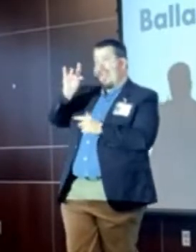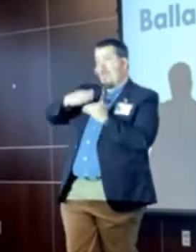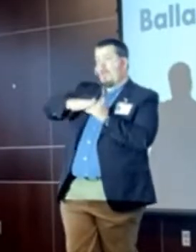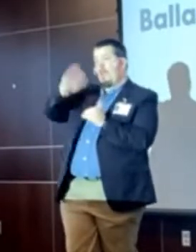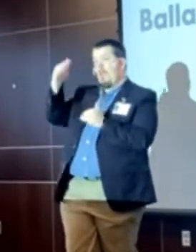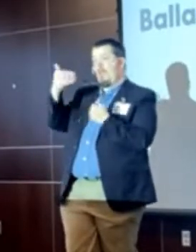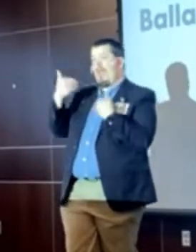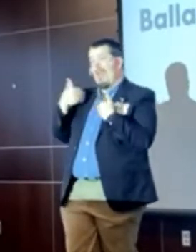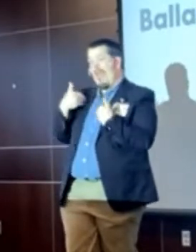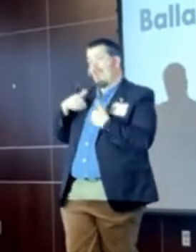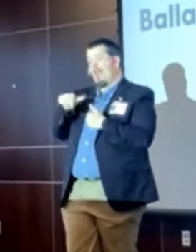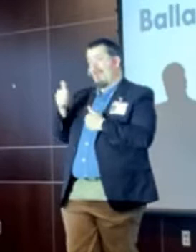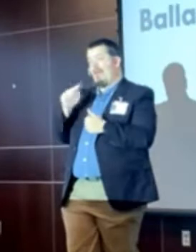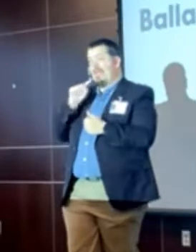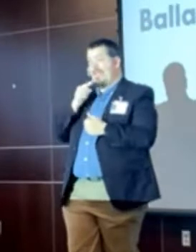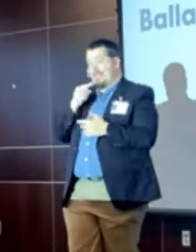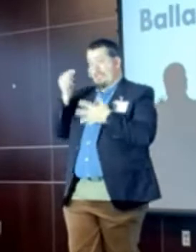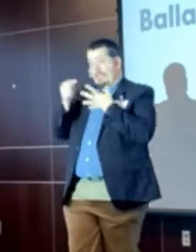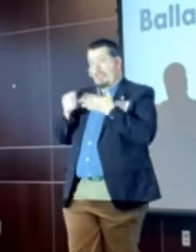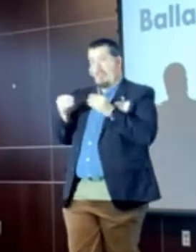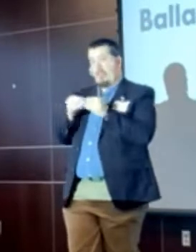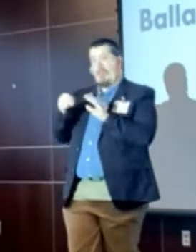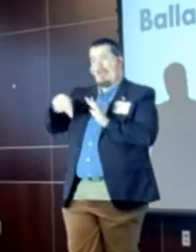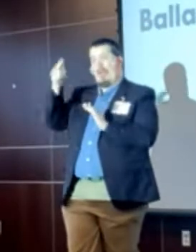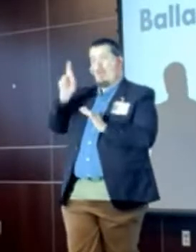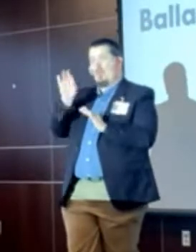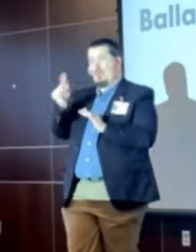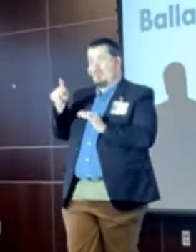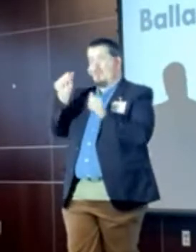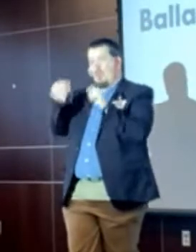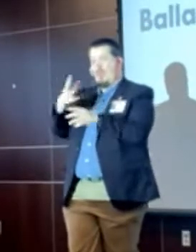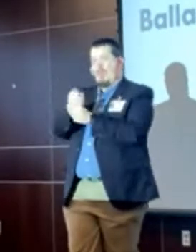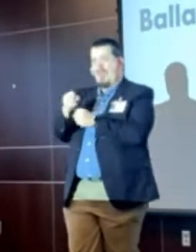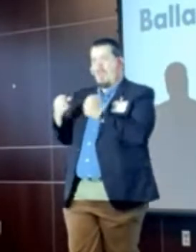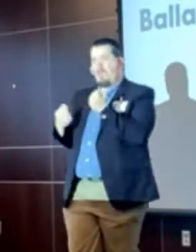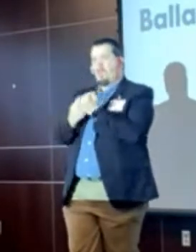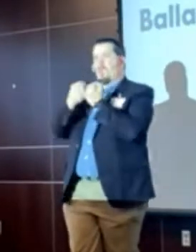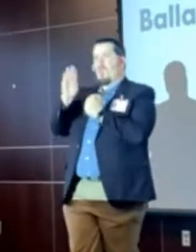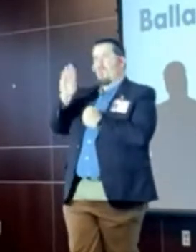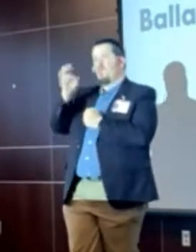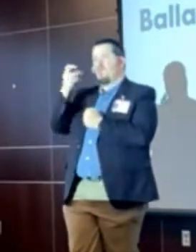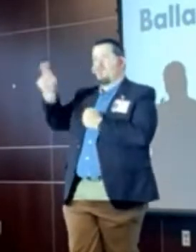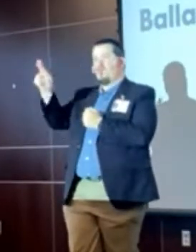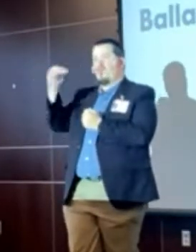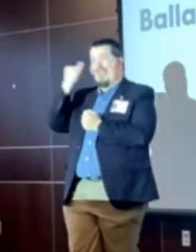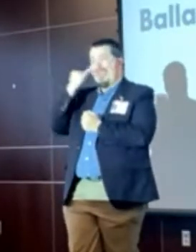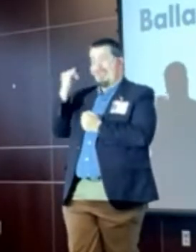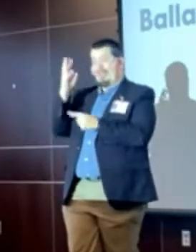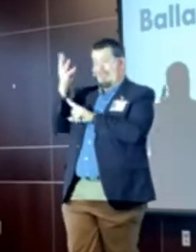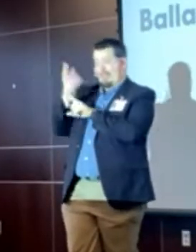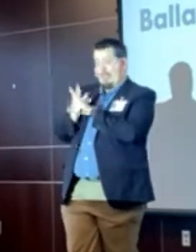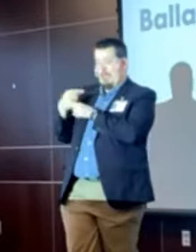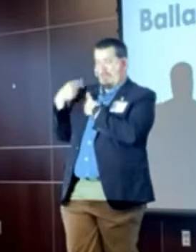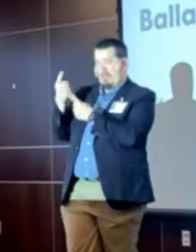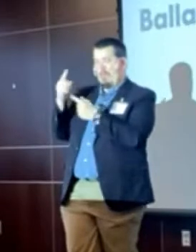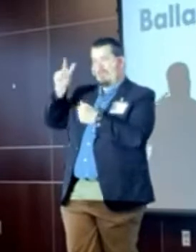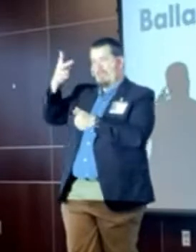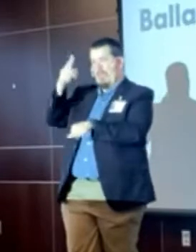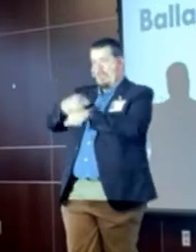who have those underlying conditions that put you at greater risk. You're eligible for a booster if it's been at least 6 months from your second